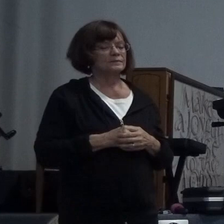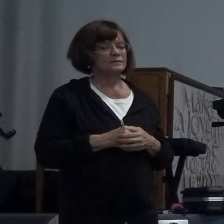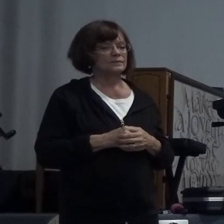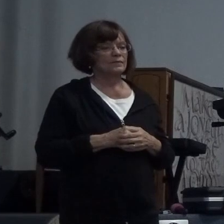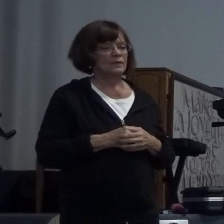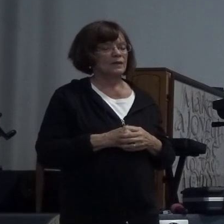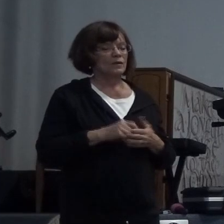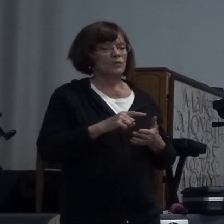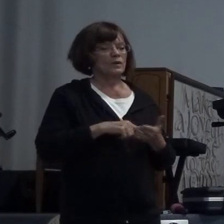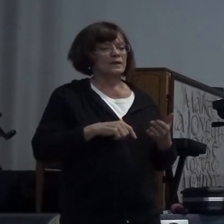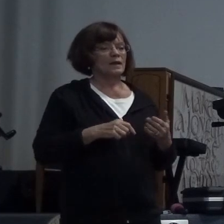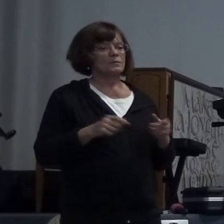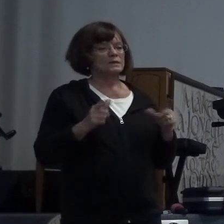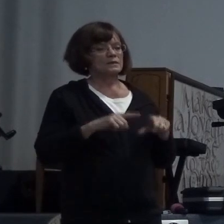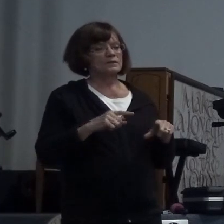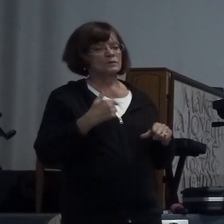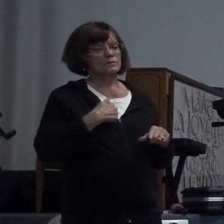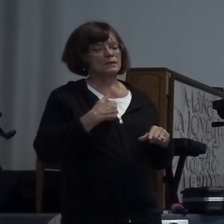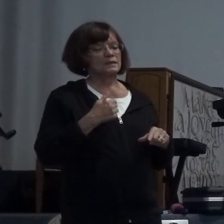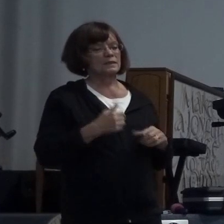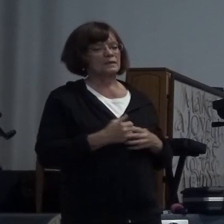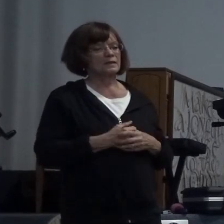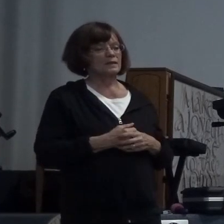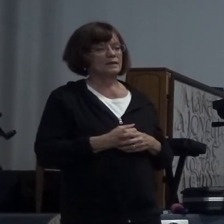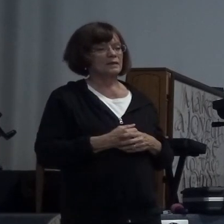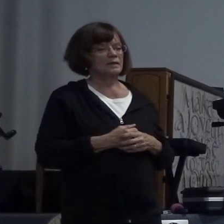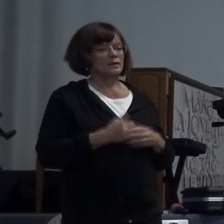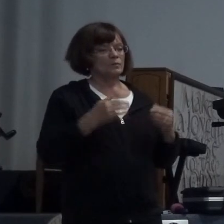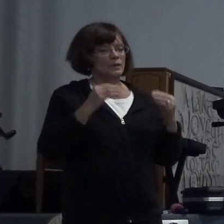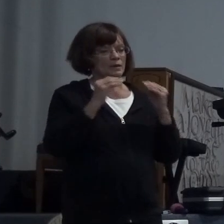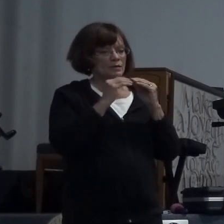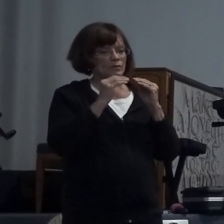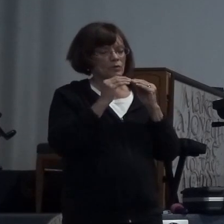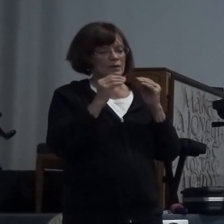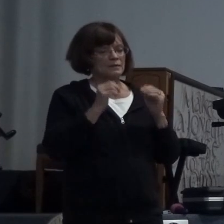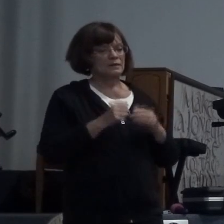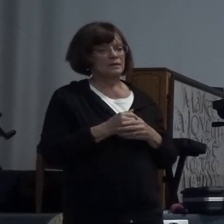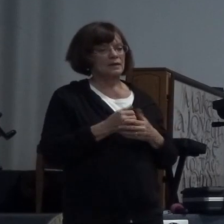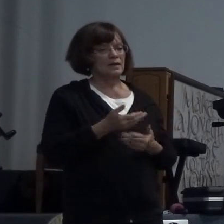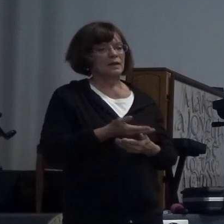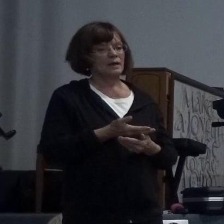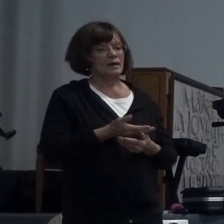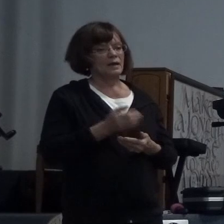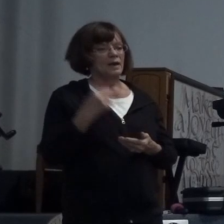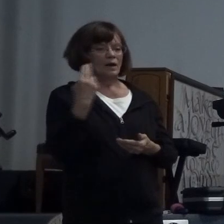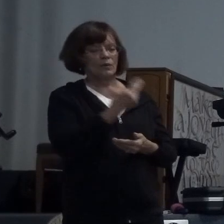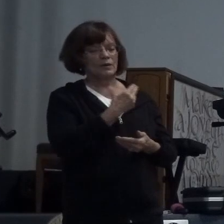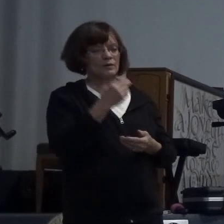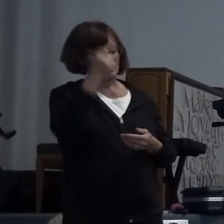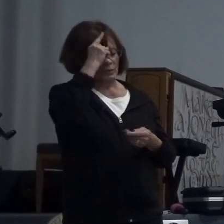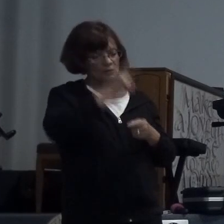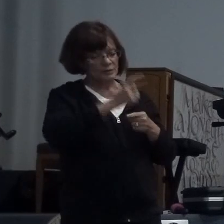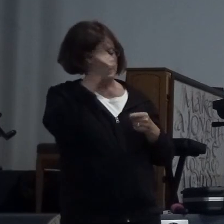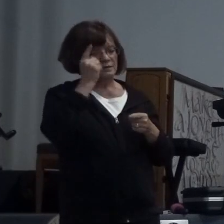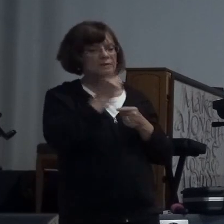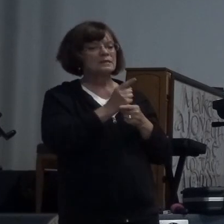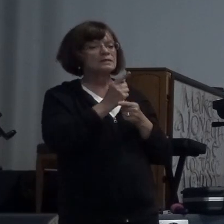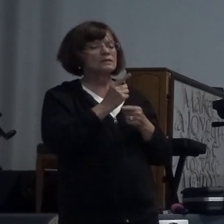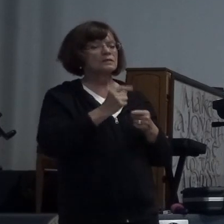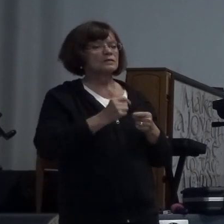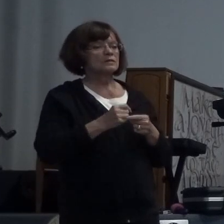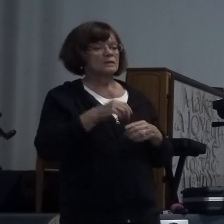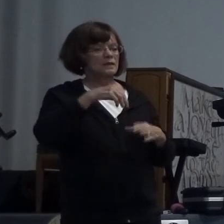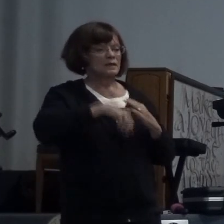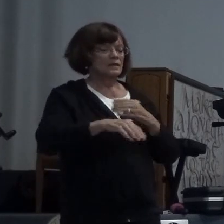was nothing compared to what our brothers and sisters, especially overseas, have to deal with. They go to